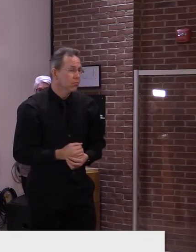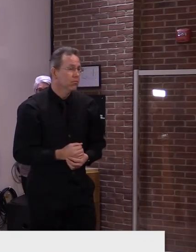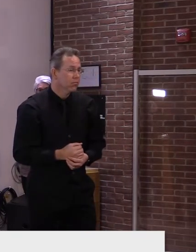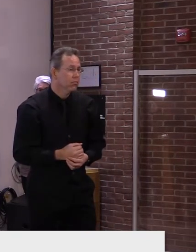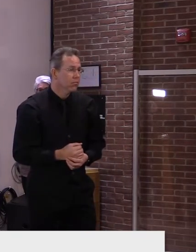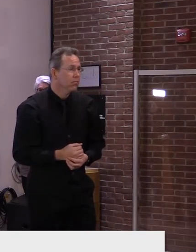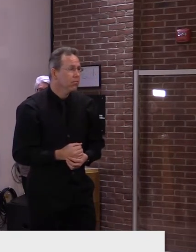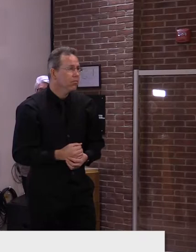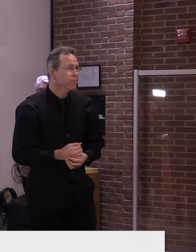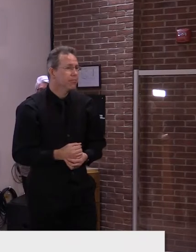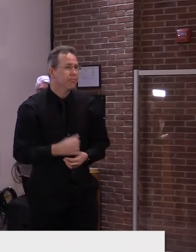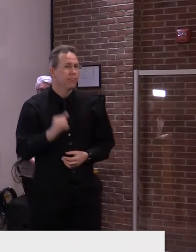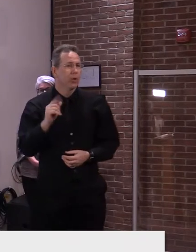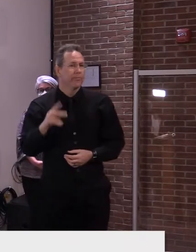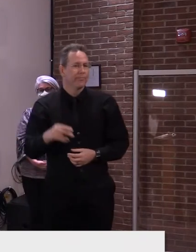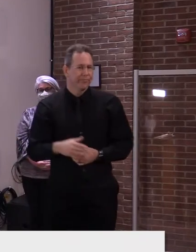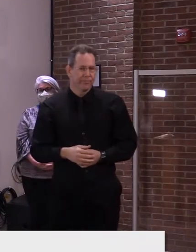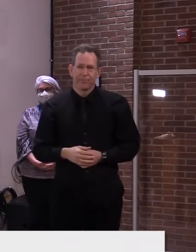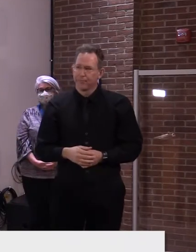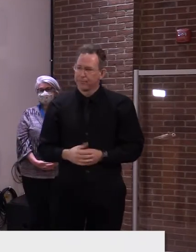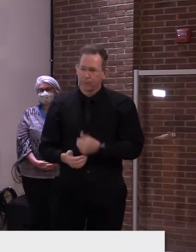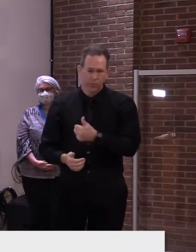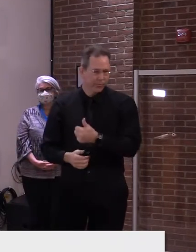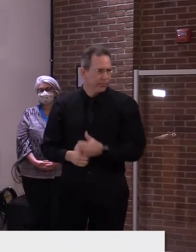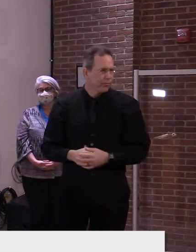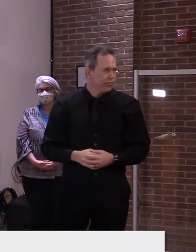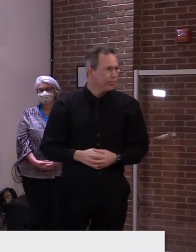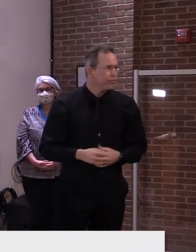Mike Donahue, the Islander.